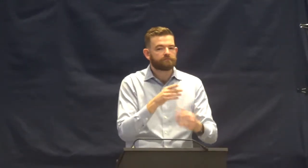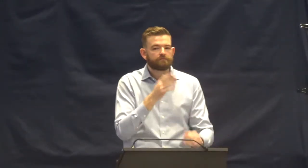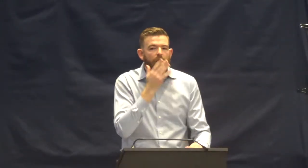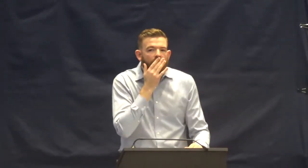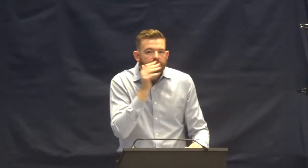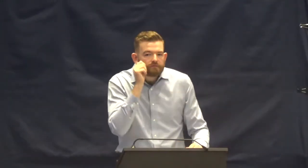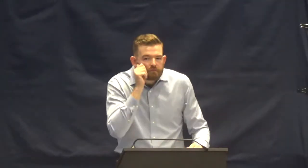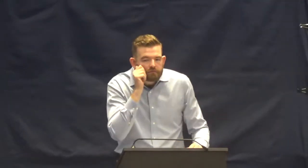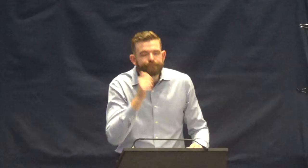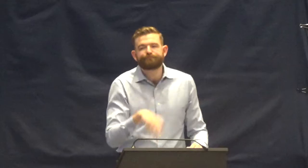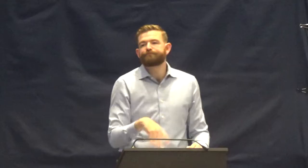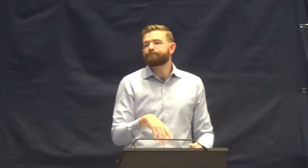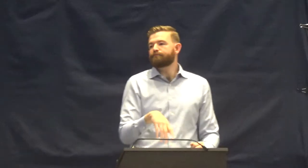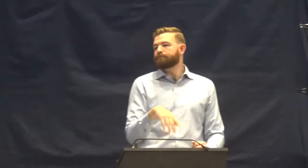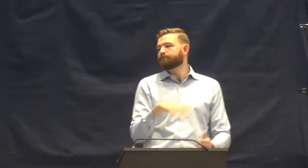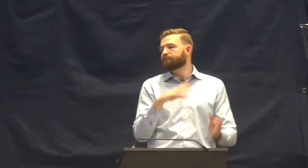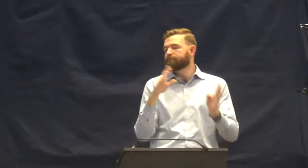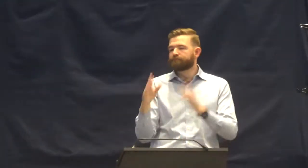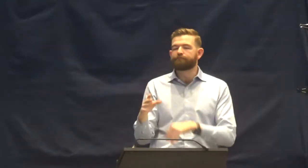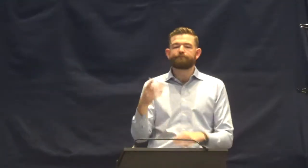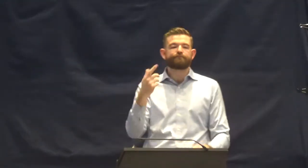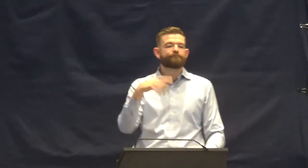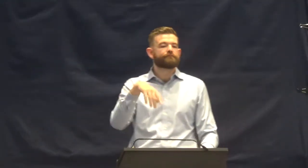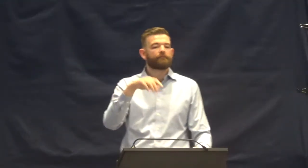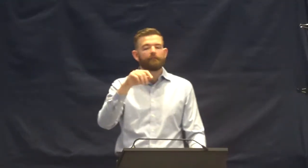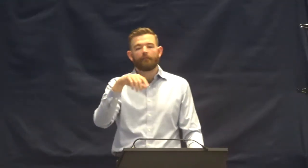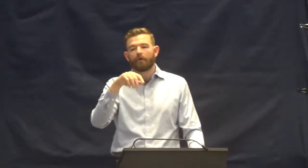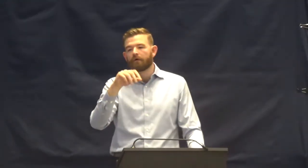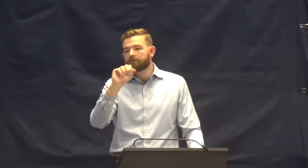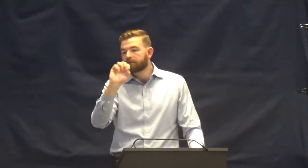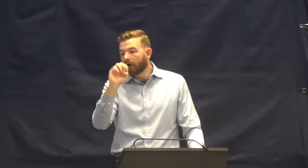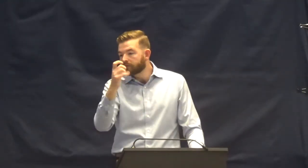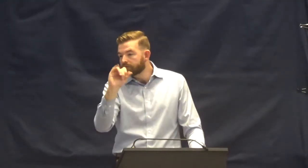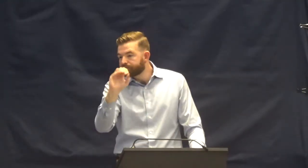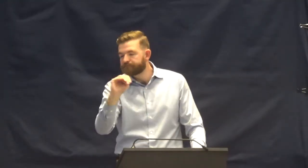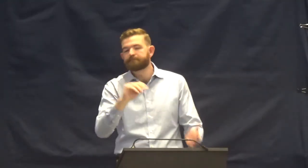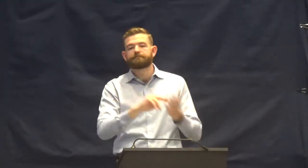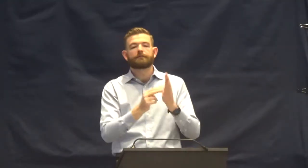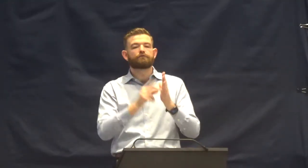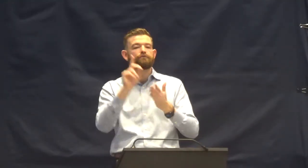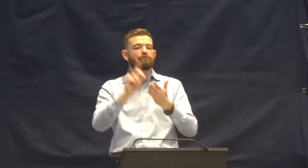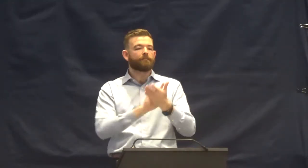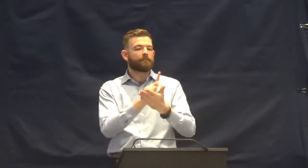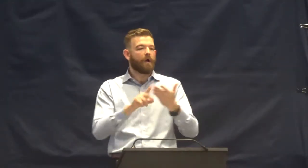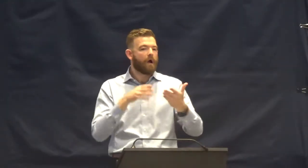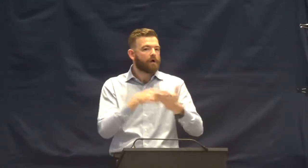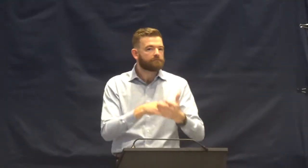It's discrimination against people because of the color of their skin. You know about sexism, meaning